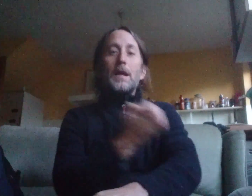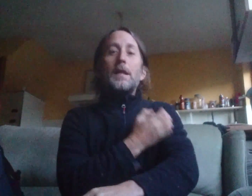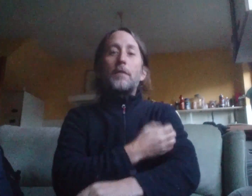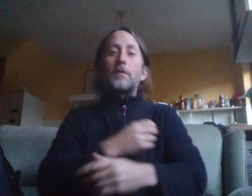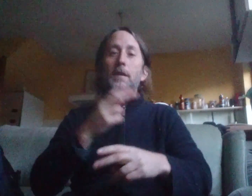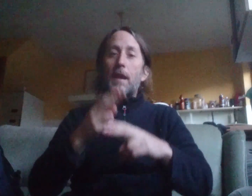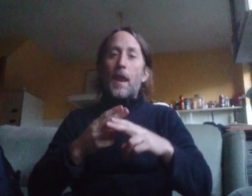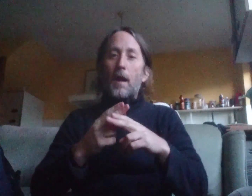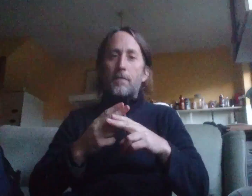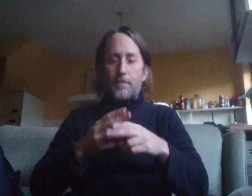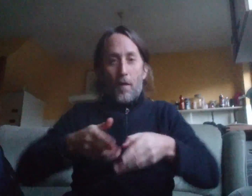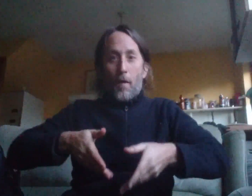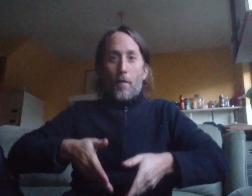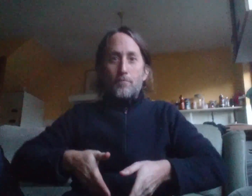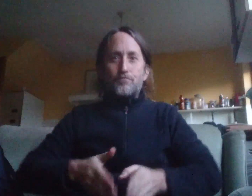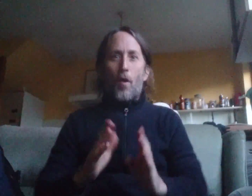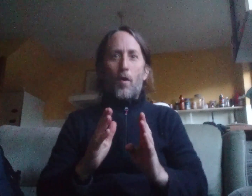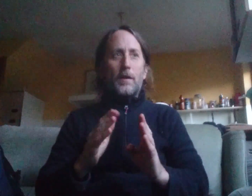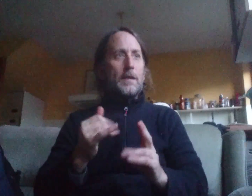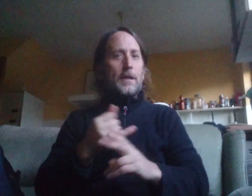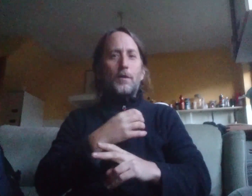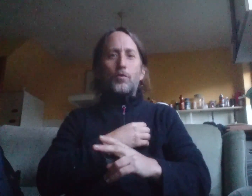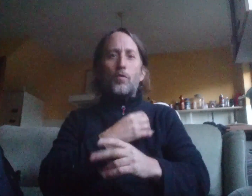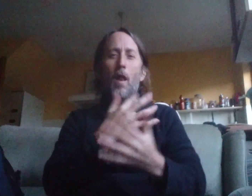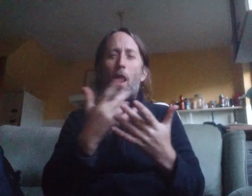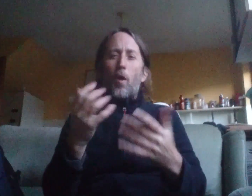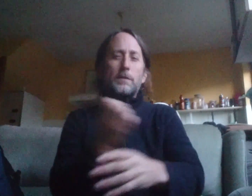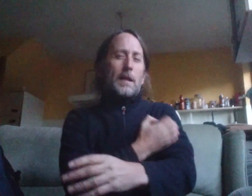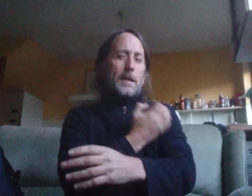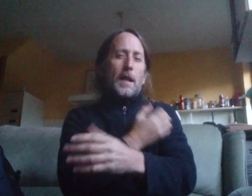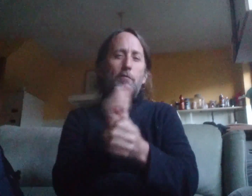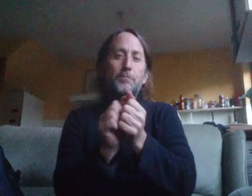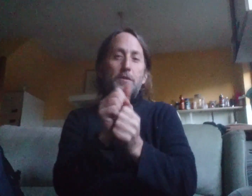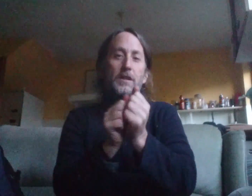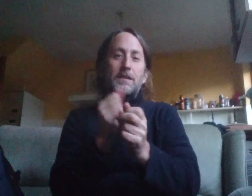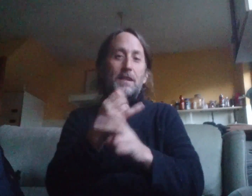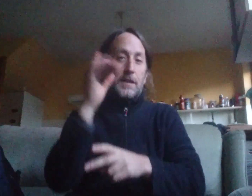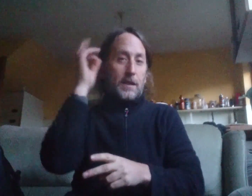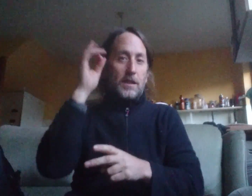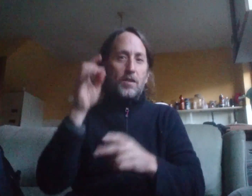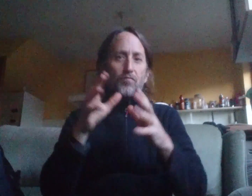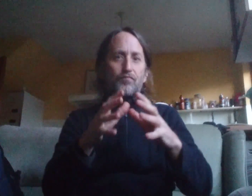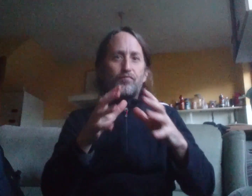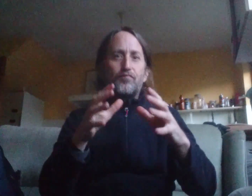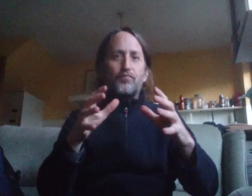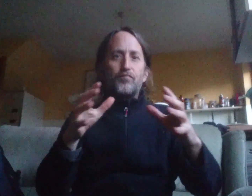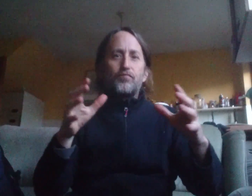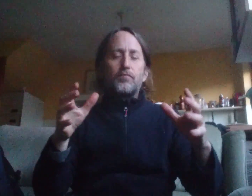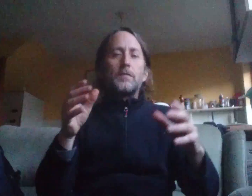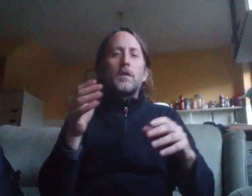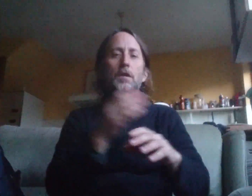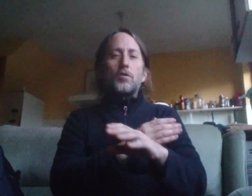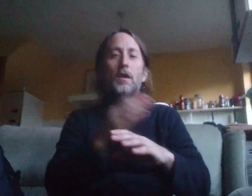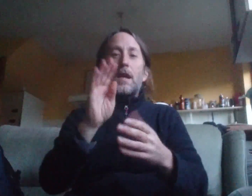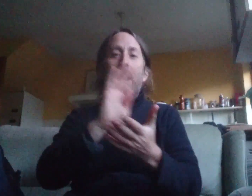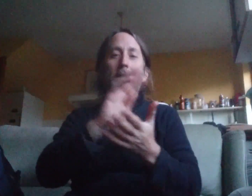consumer culture of proliferating kitchen gadgetry, sharing the small appliance market in 1961 with the